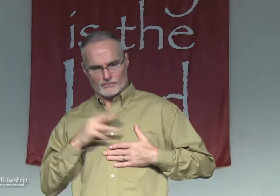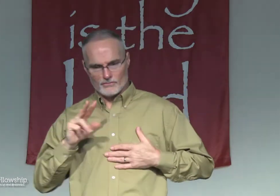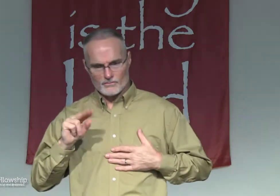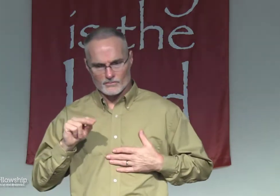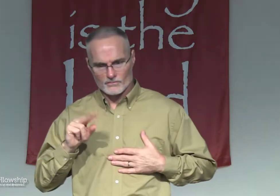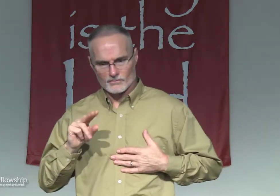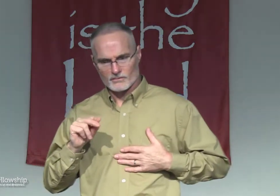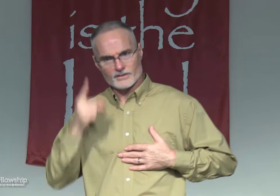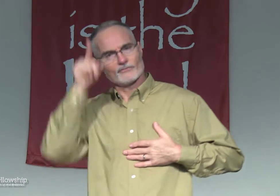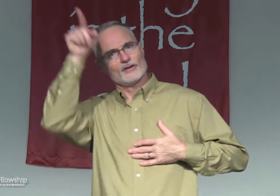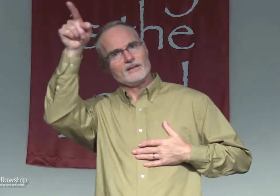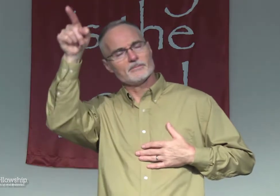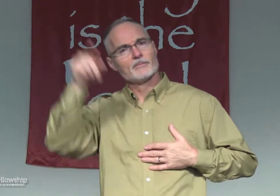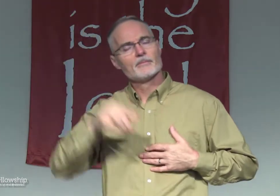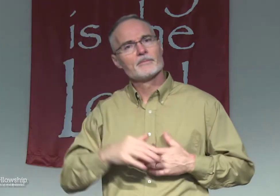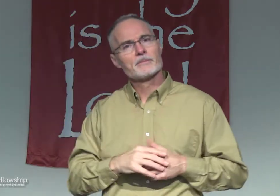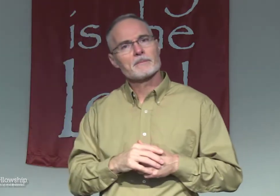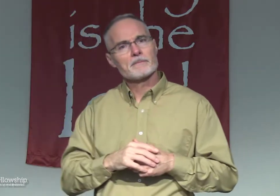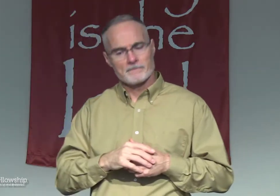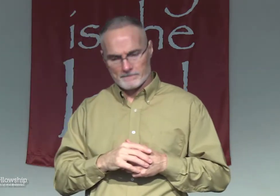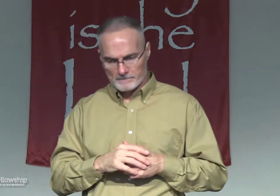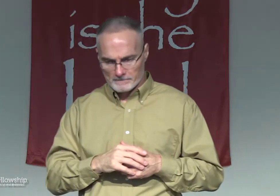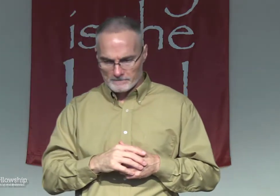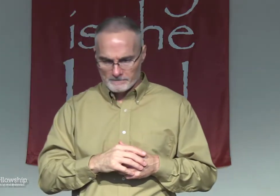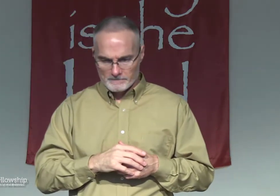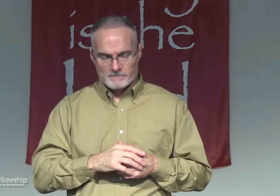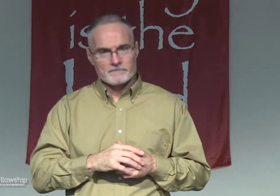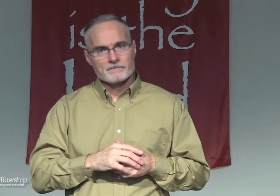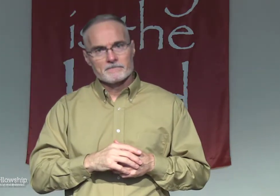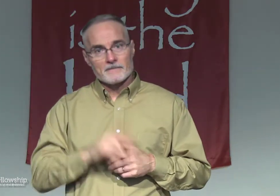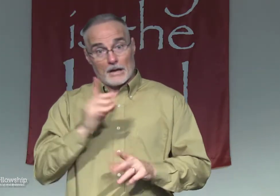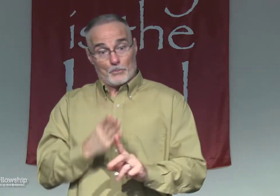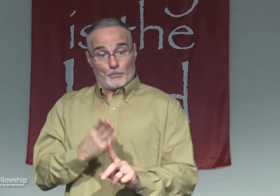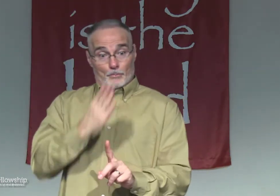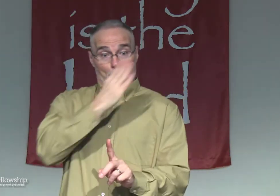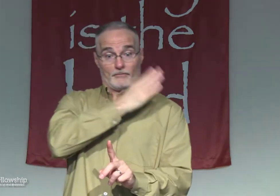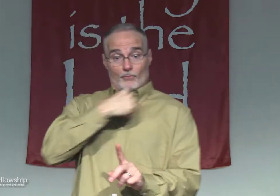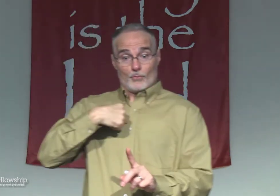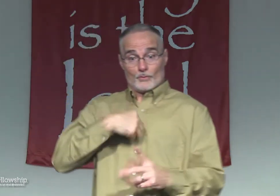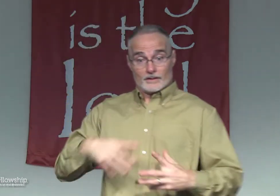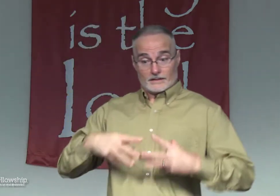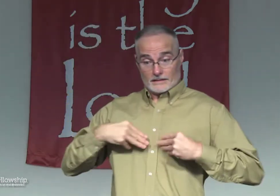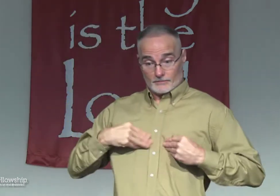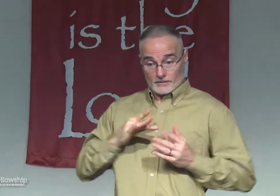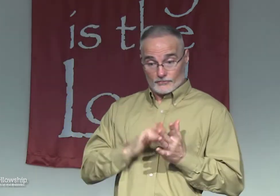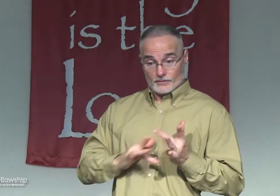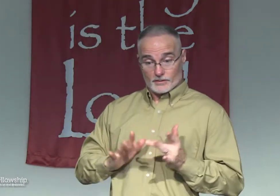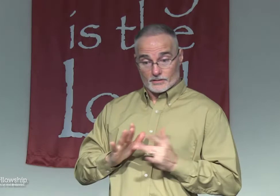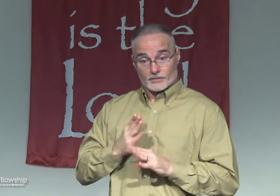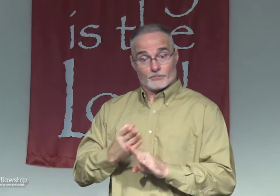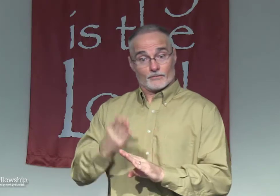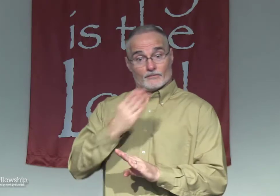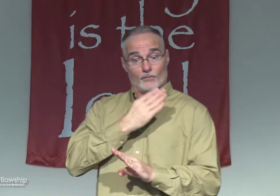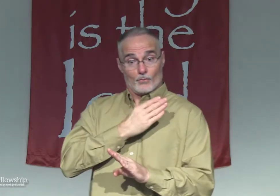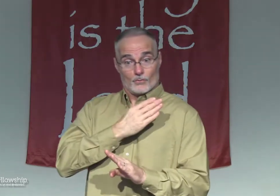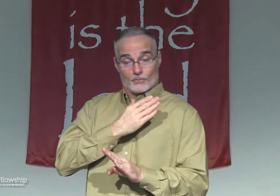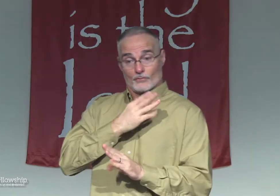are not for ourselves and our own selfish pleasures, but for Him. Before we accepted